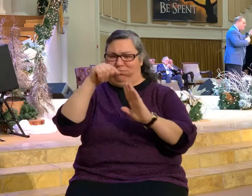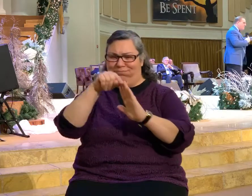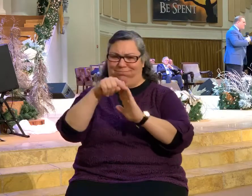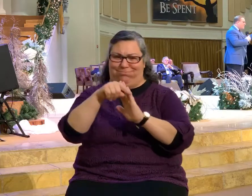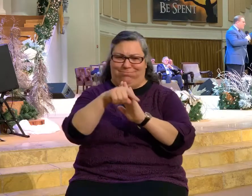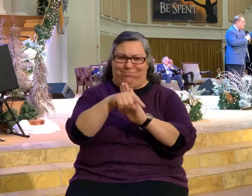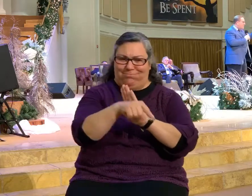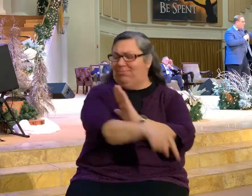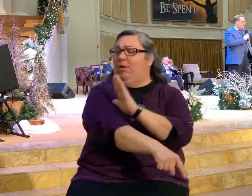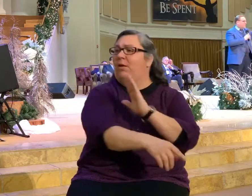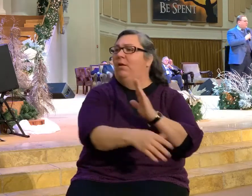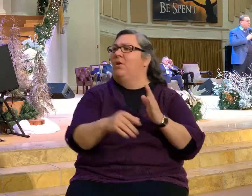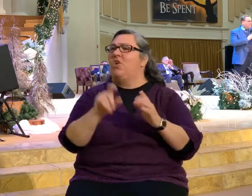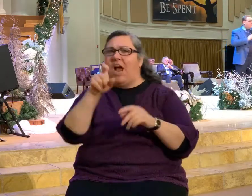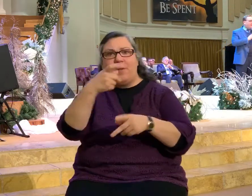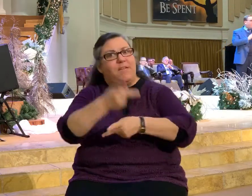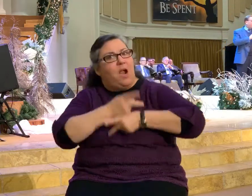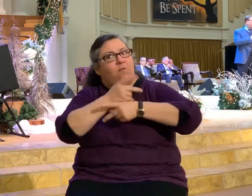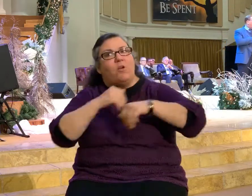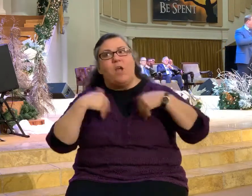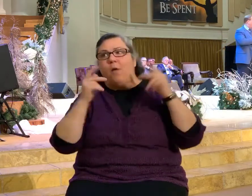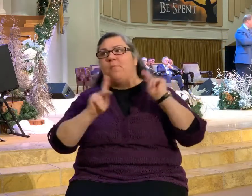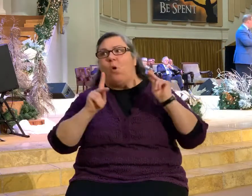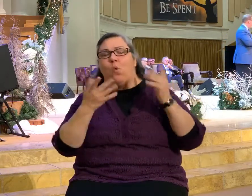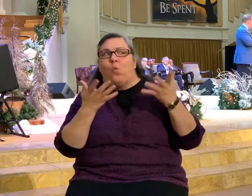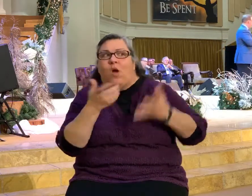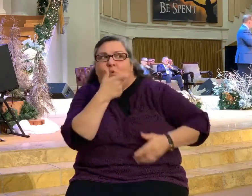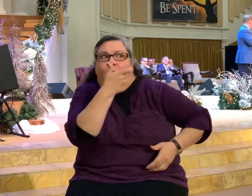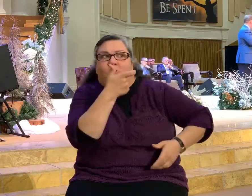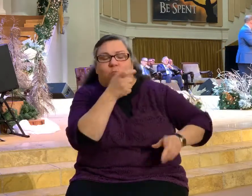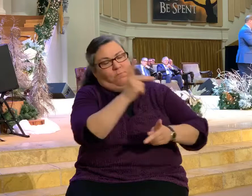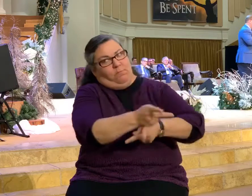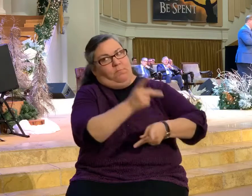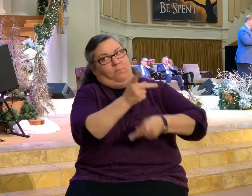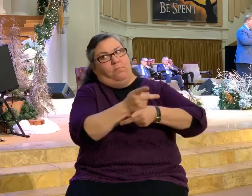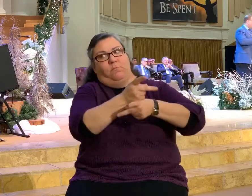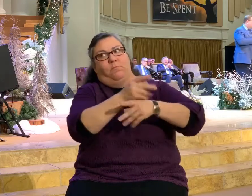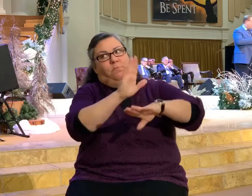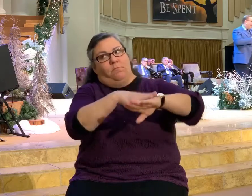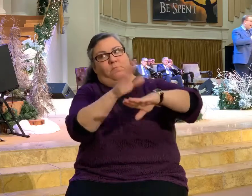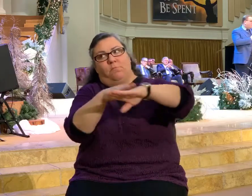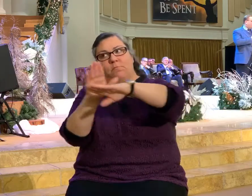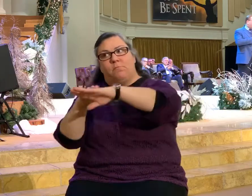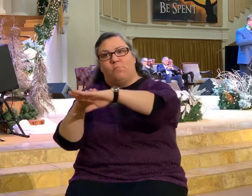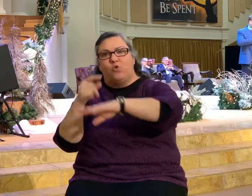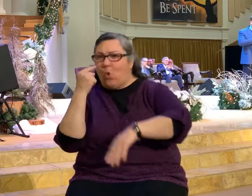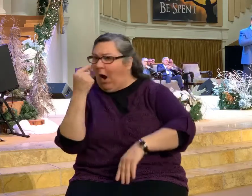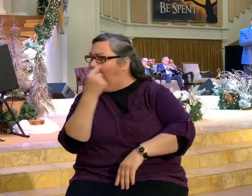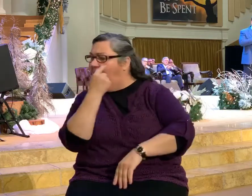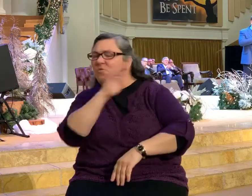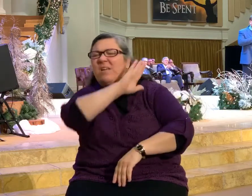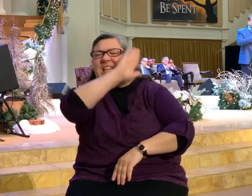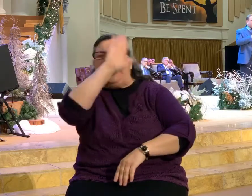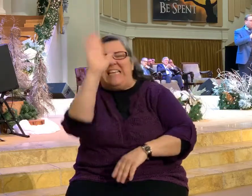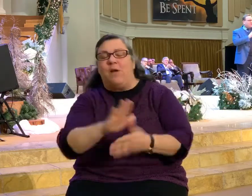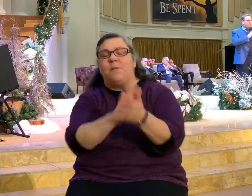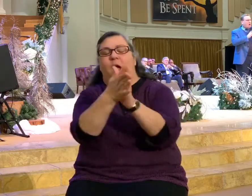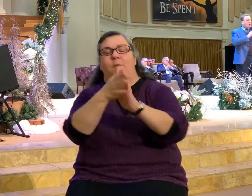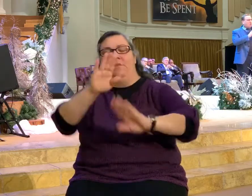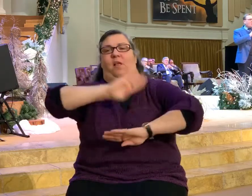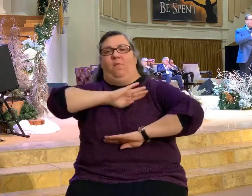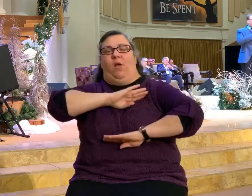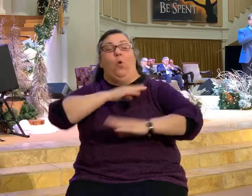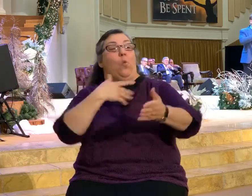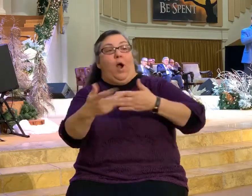further and further. That's why you better be careful, young people, about what you start watching. Because your eye will never be satisfied. What turned